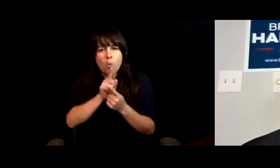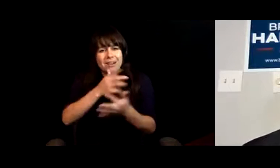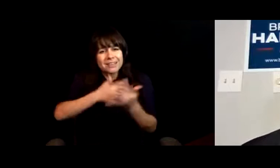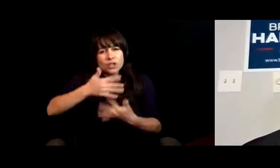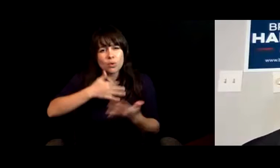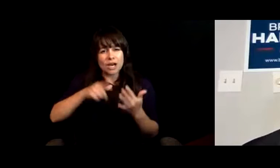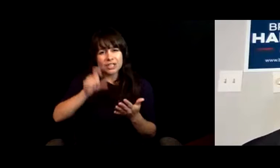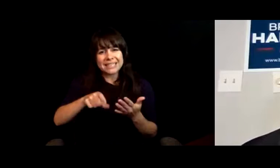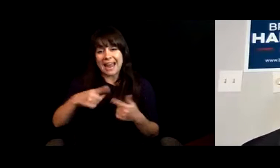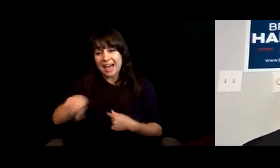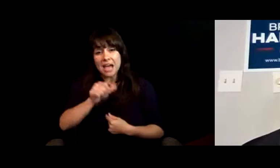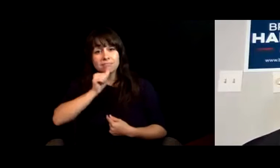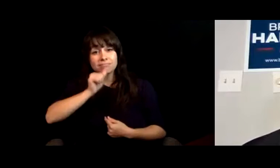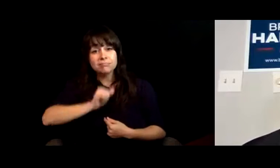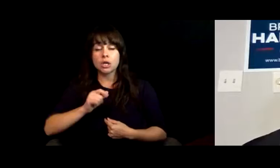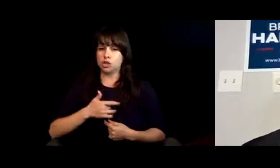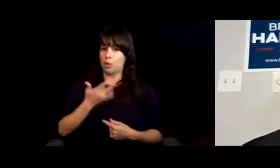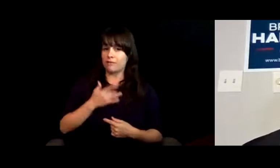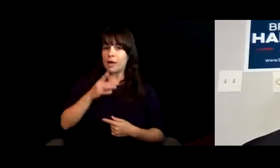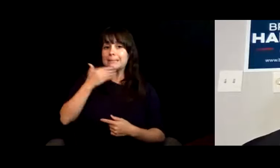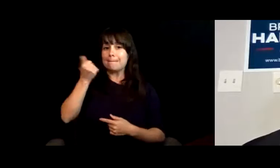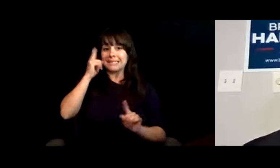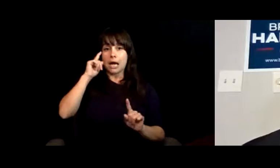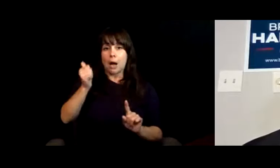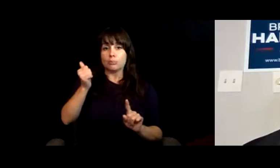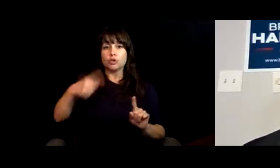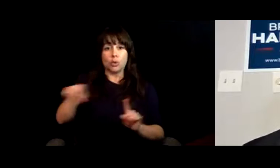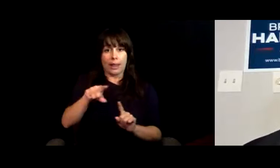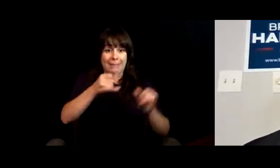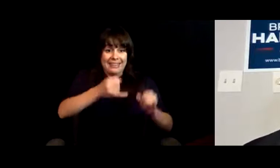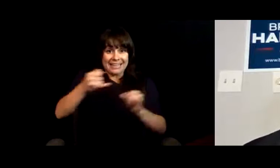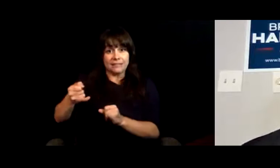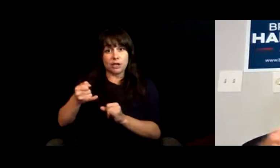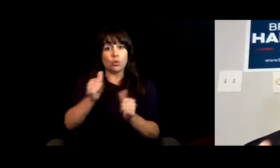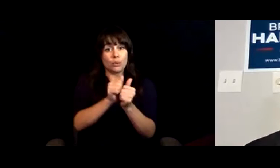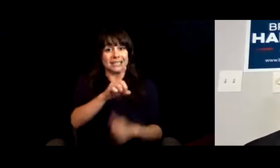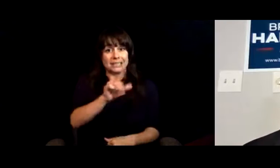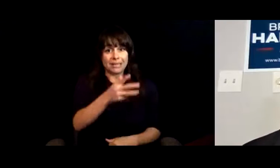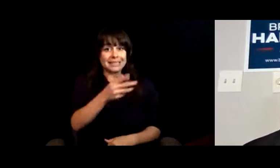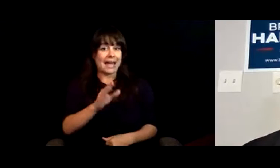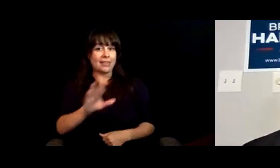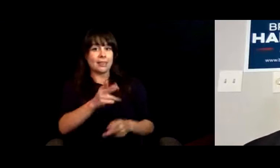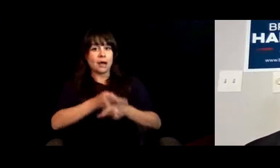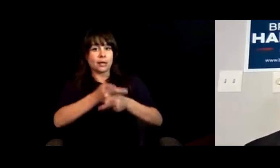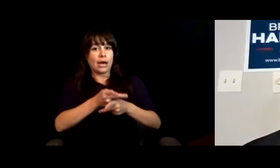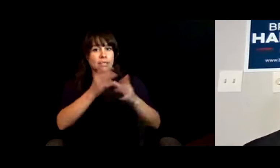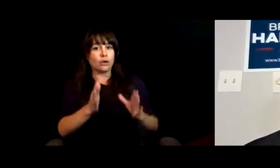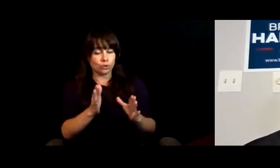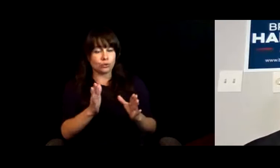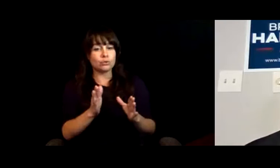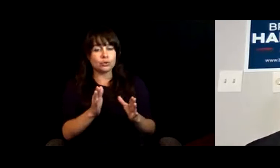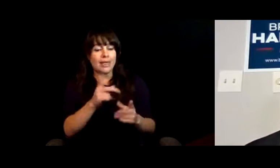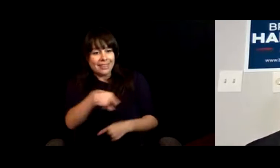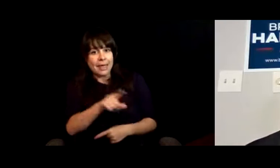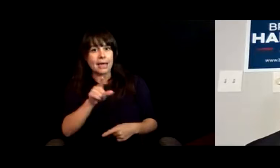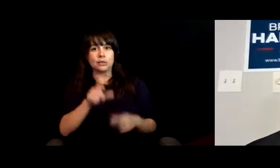I think it's best in the hands of the caretaker and the individual to decide, you know, which method would better suit them and